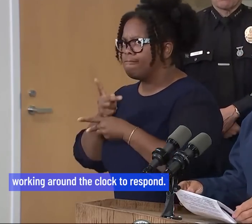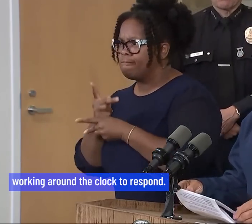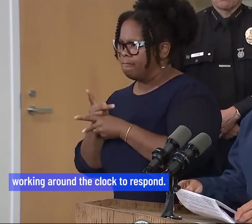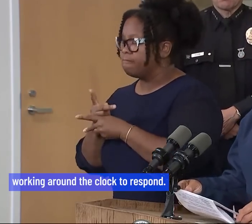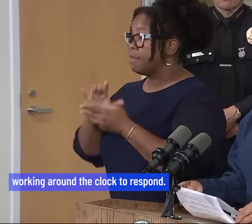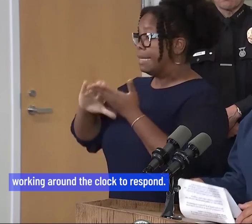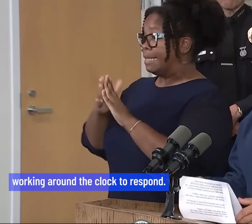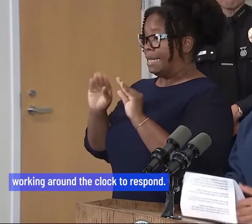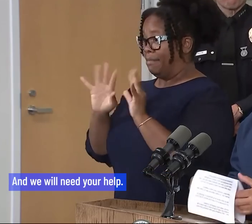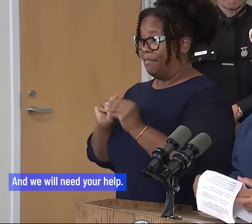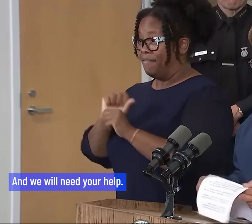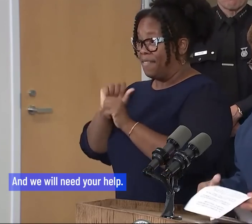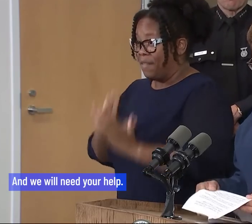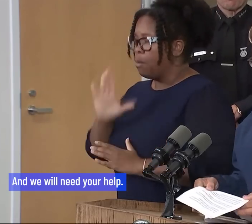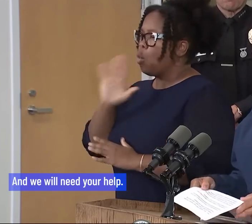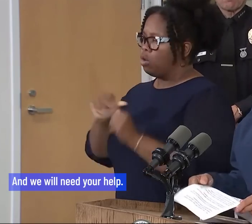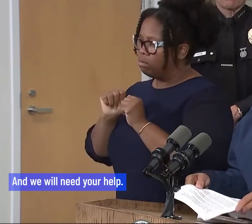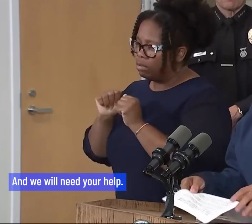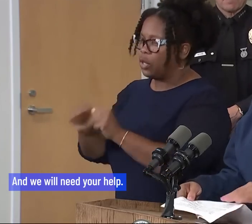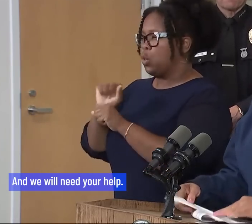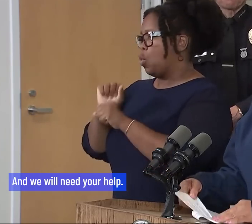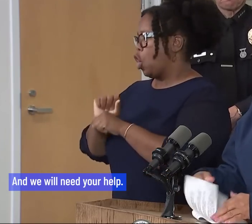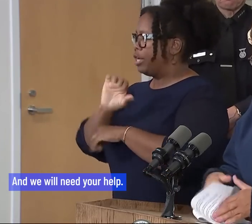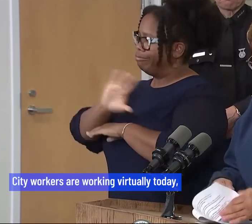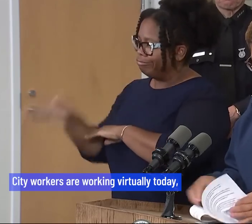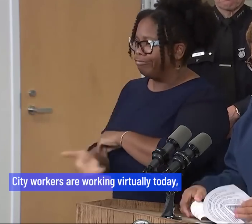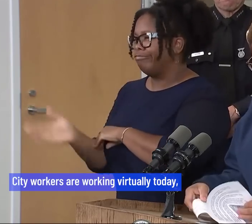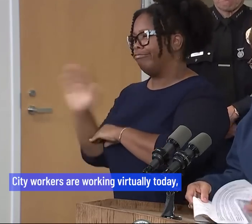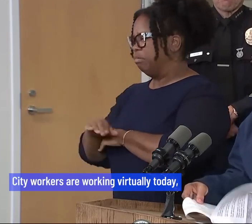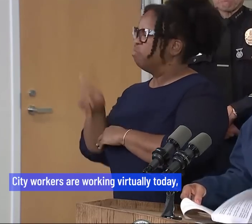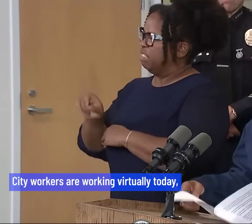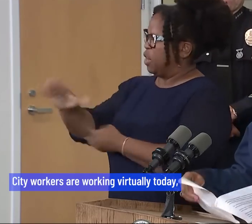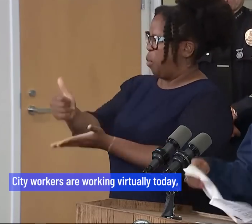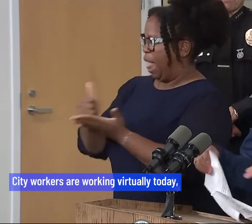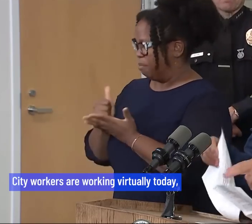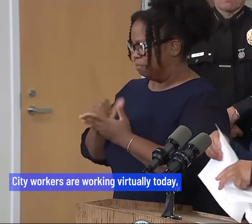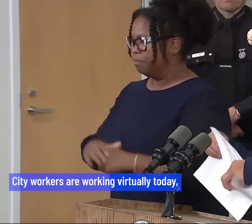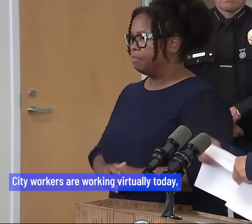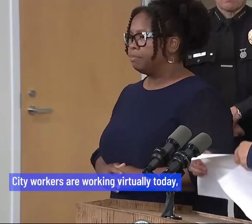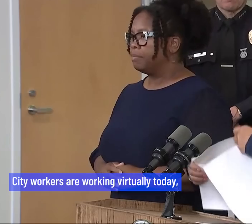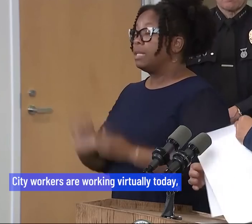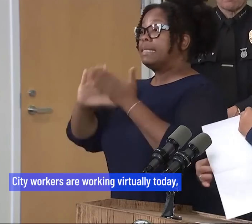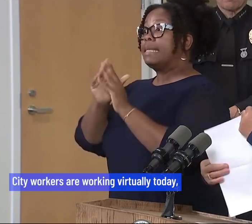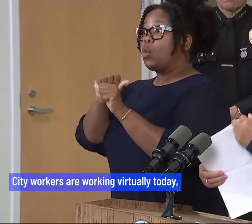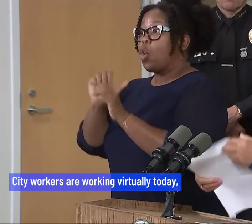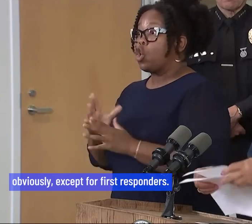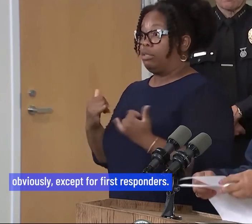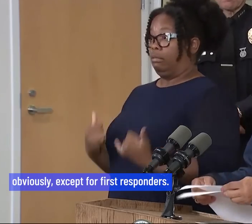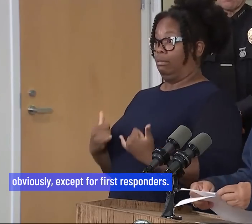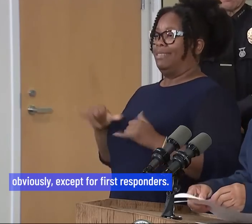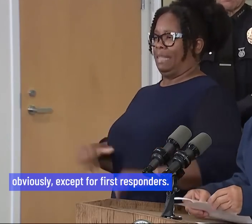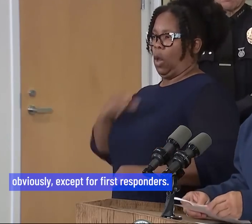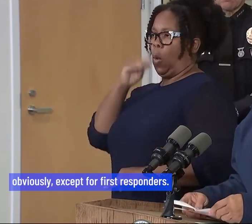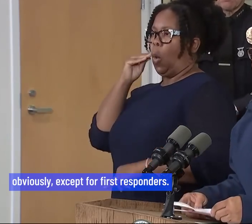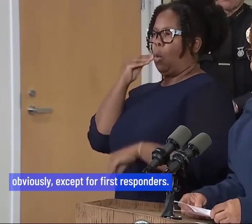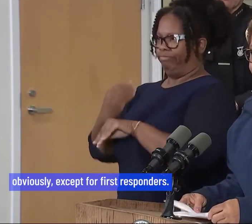around the clock to respond, and we will need your help. City workers are working virtually today,